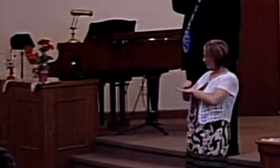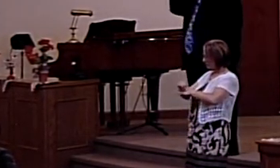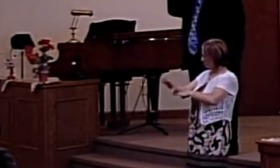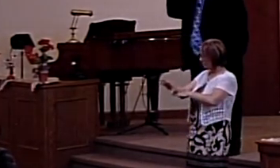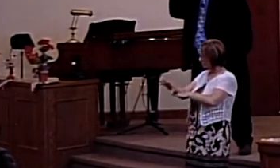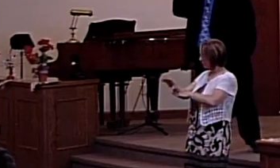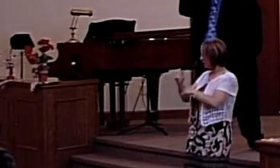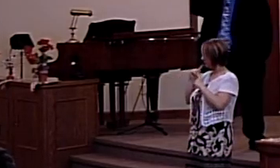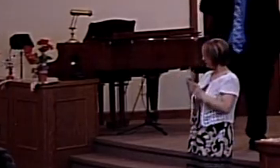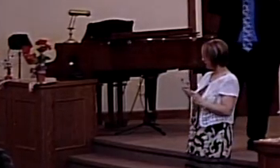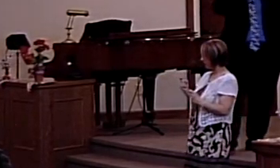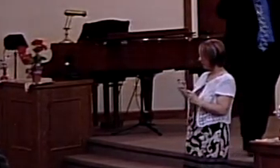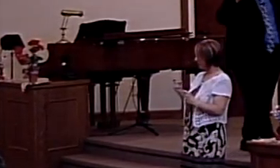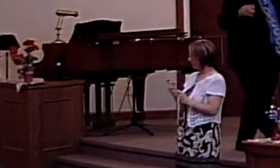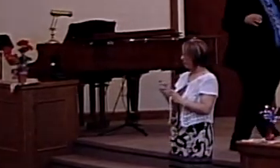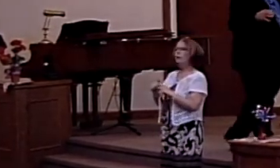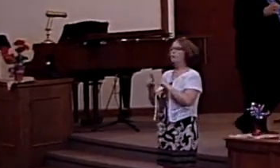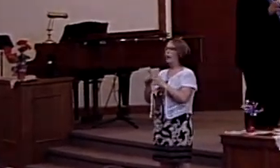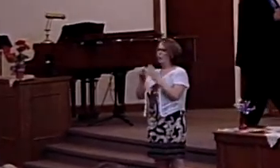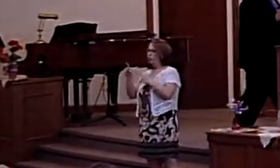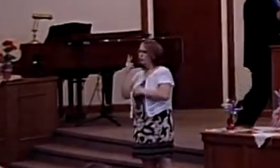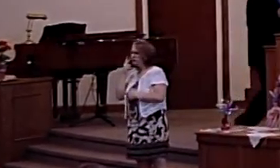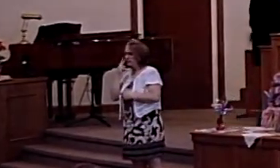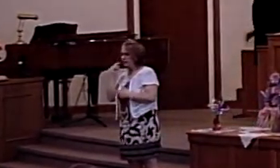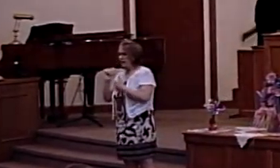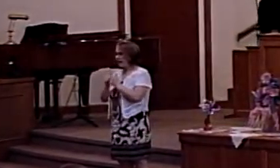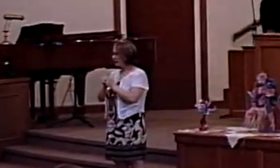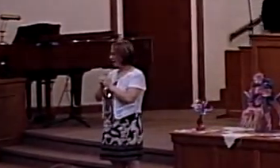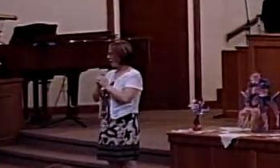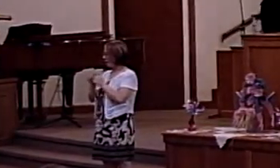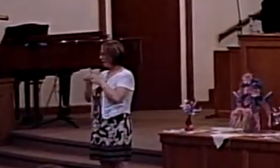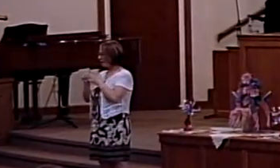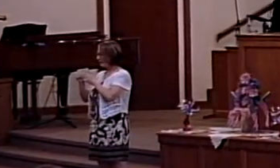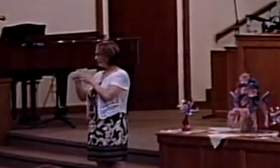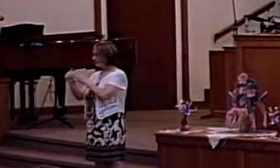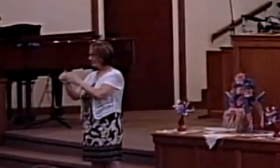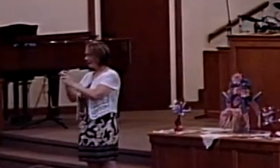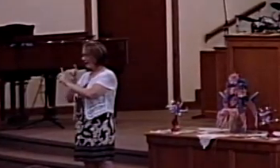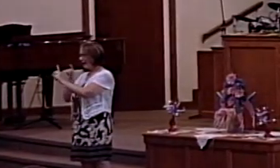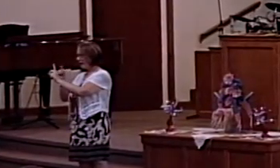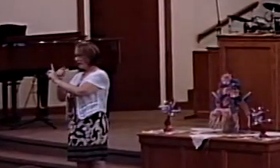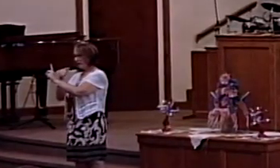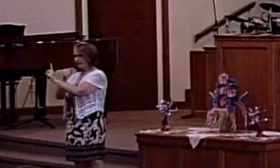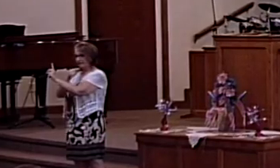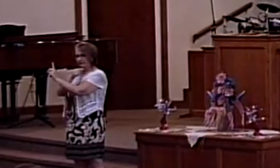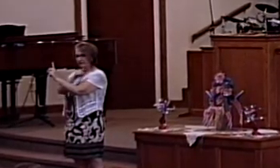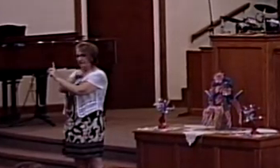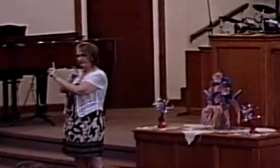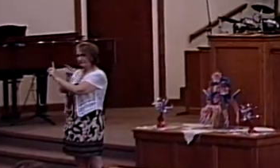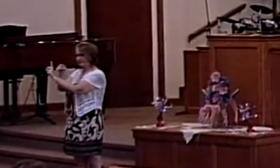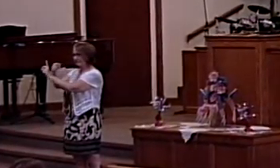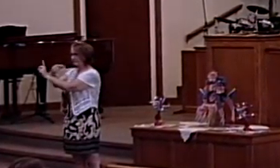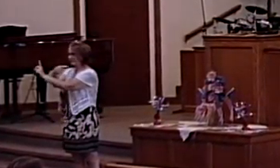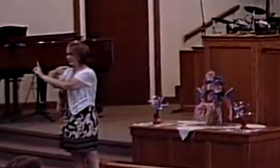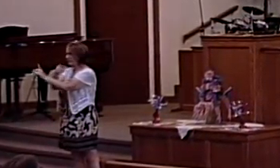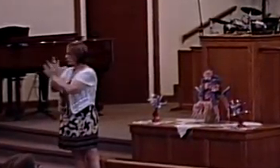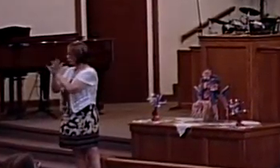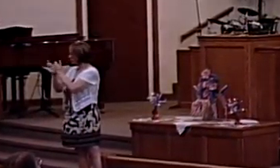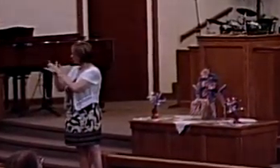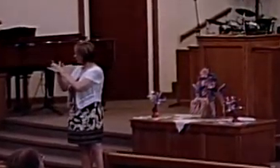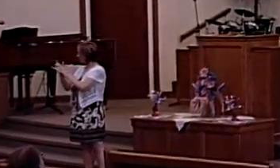And the thing that you see is the way that it takes us and the road that it takes us down. Jesus there, when he comes onto